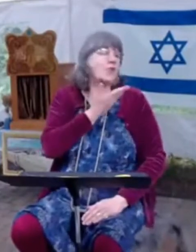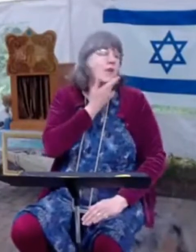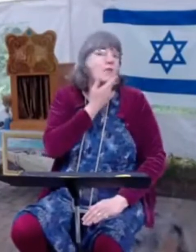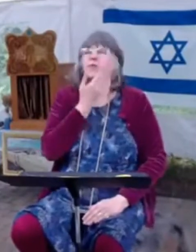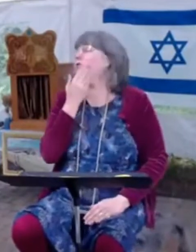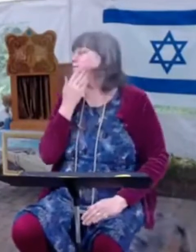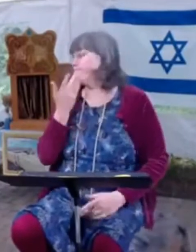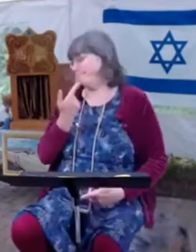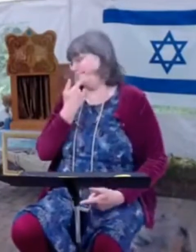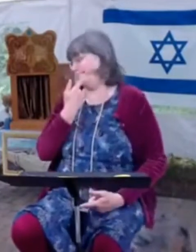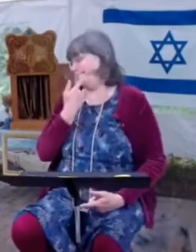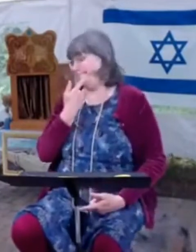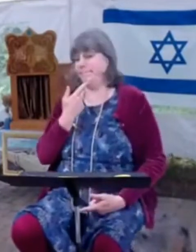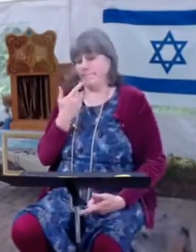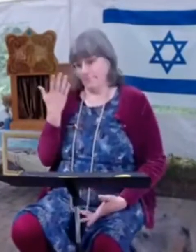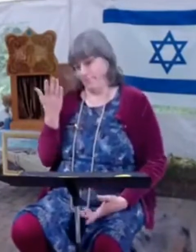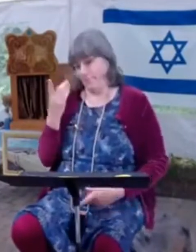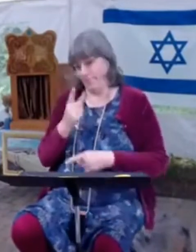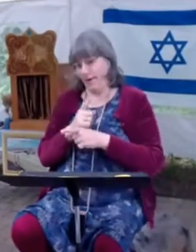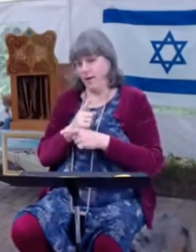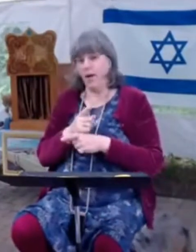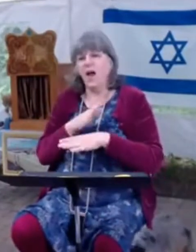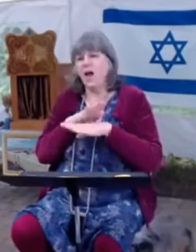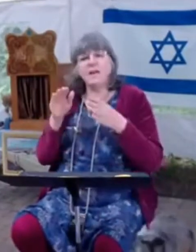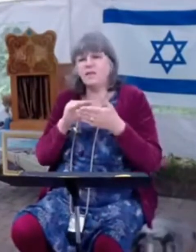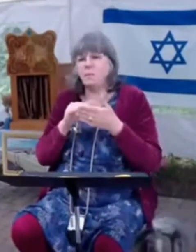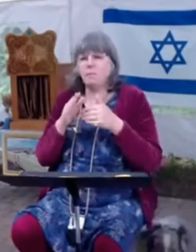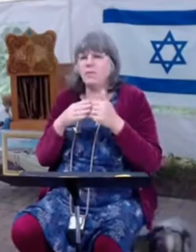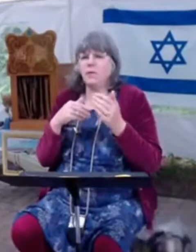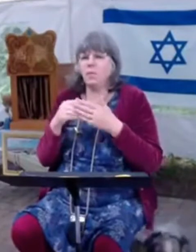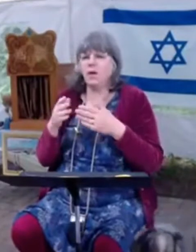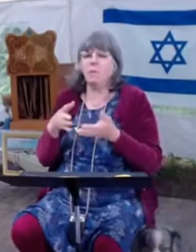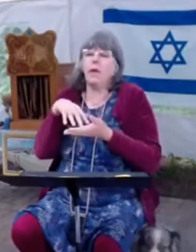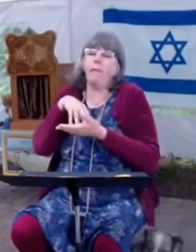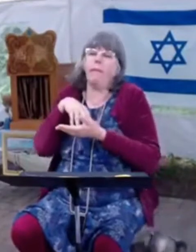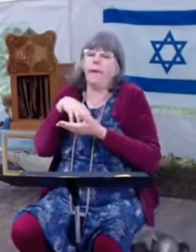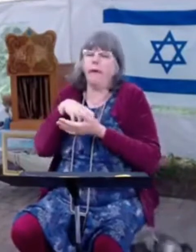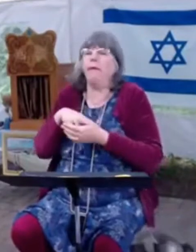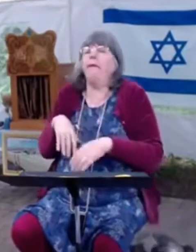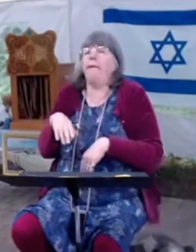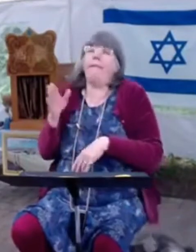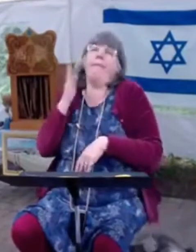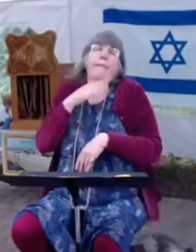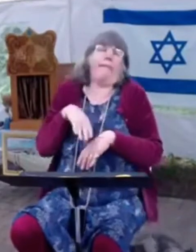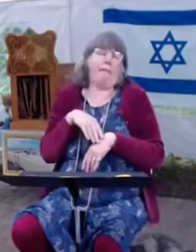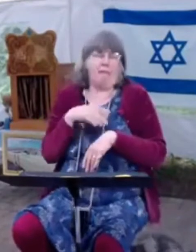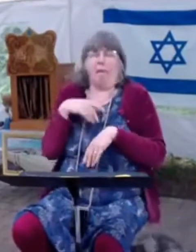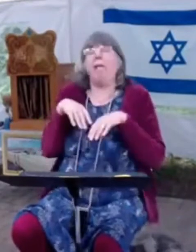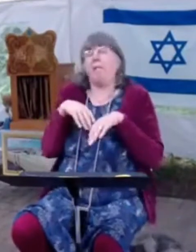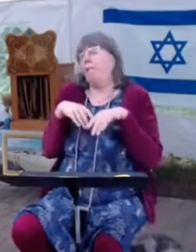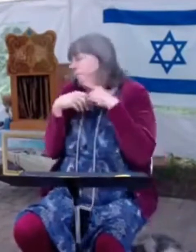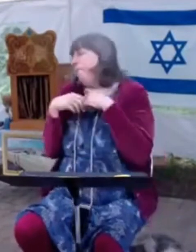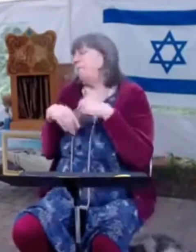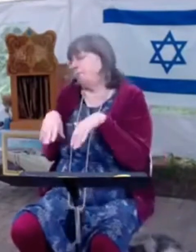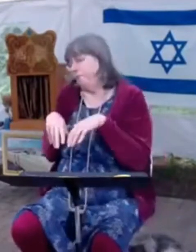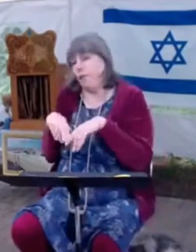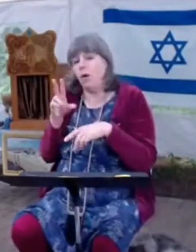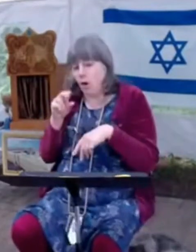to let everybody just hit you. What it means is that if somebody hits you, yeah, I guess